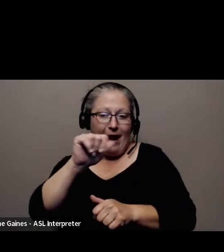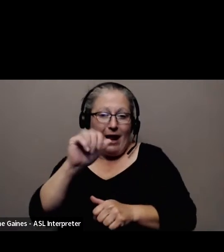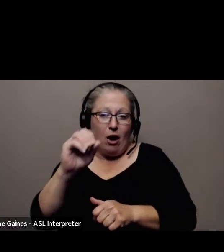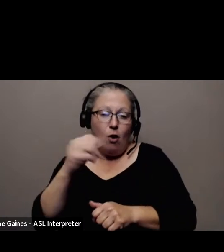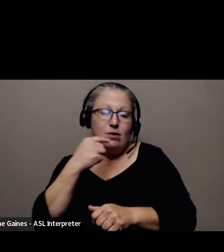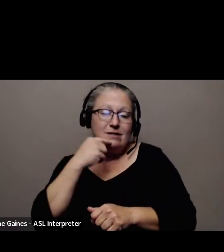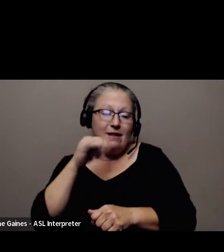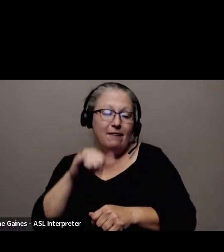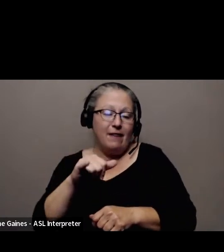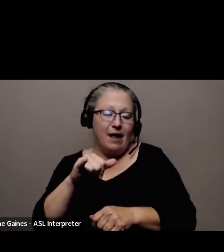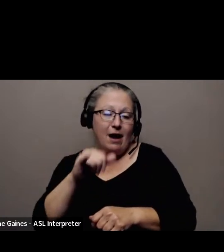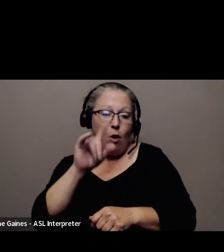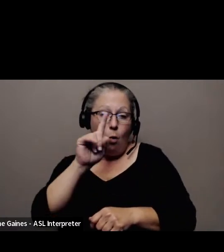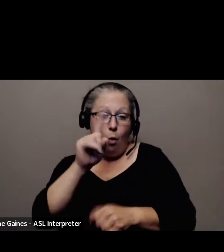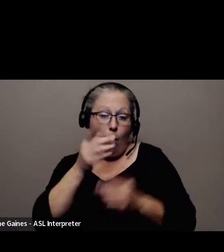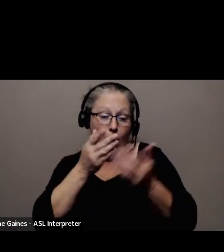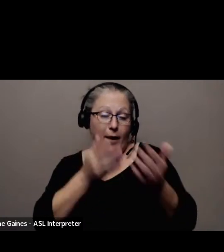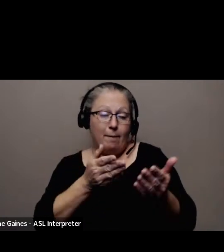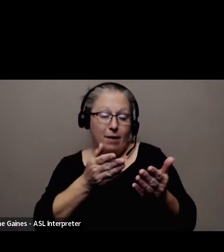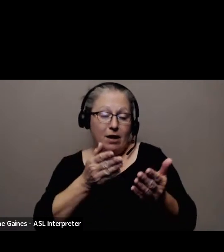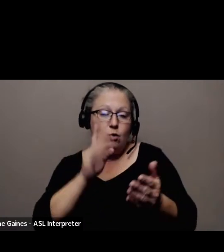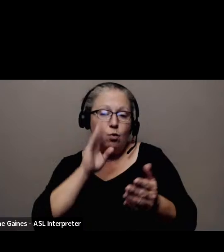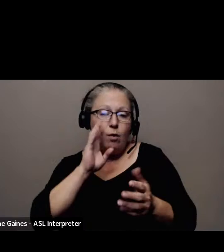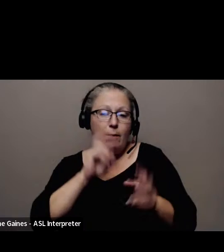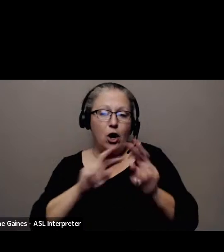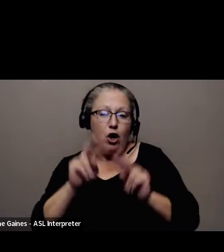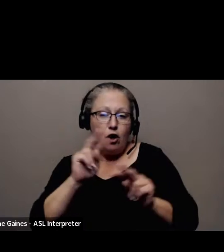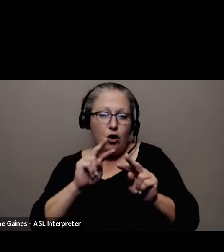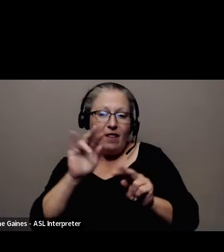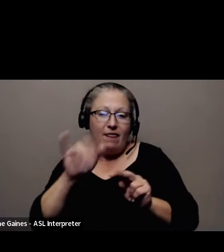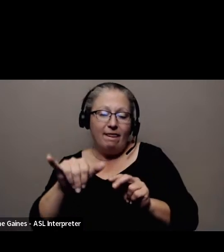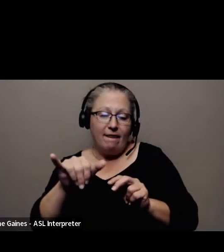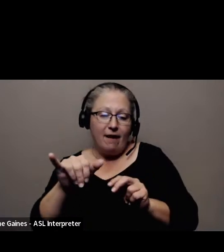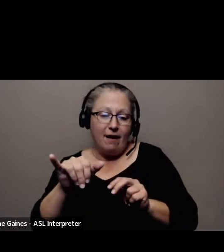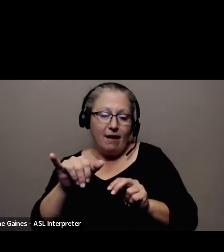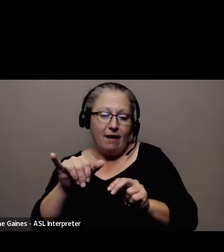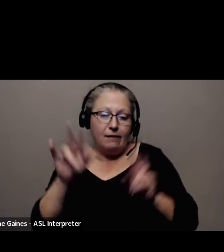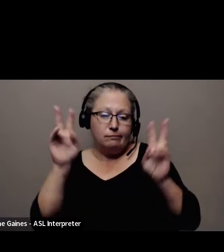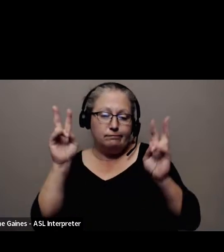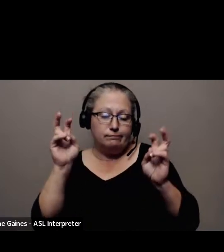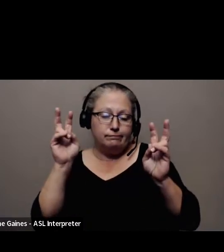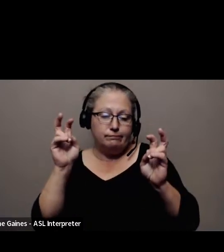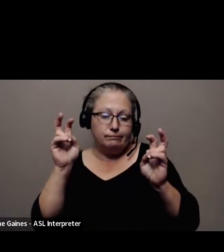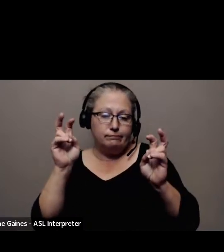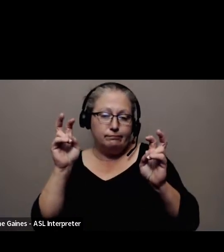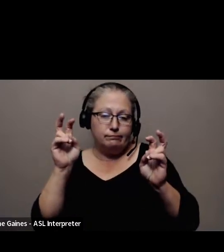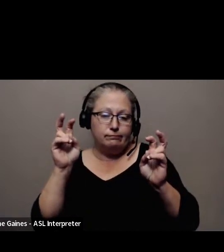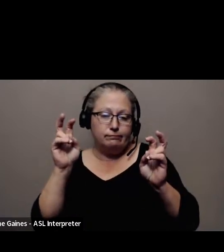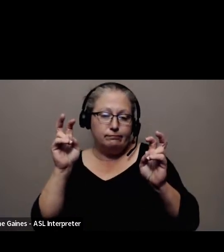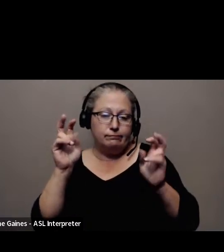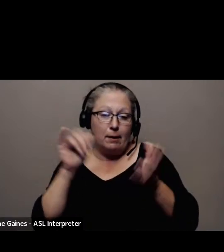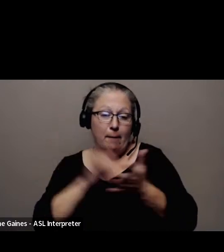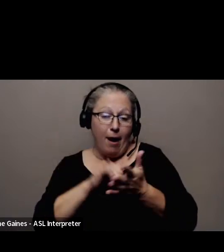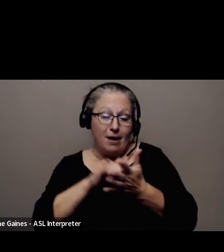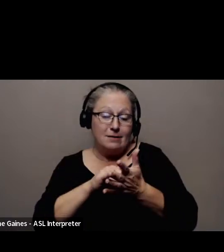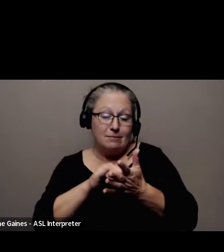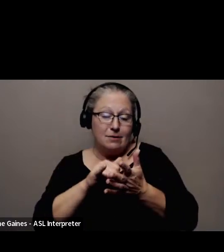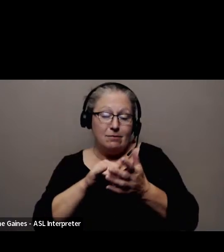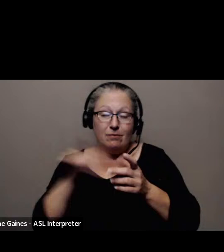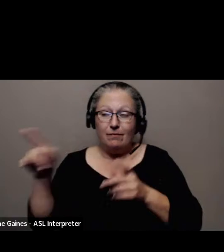said that one recommendation would be to look at that quote unquote further cut. Potentially, because